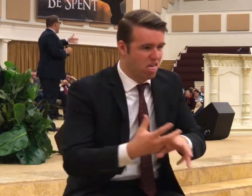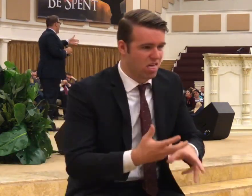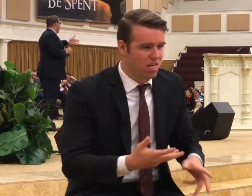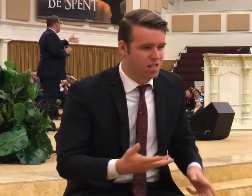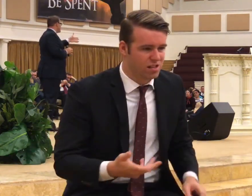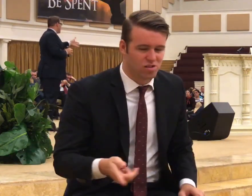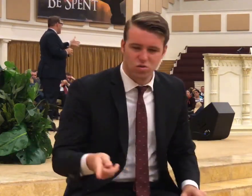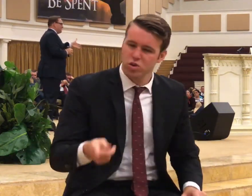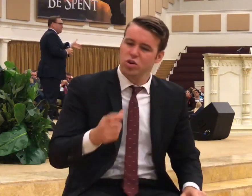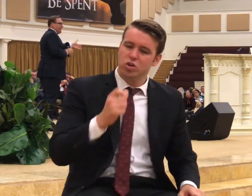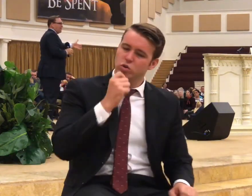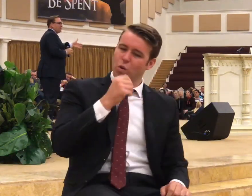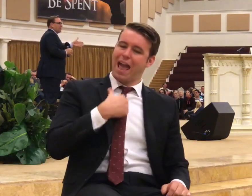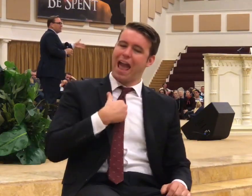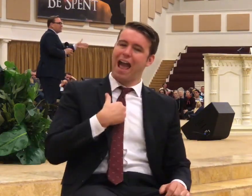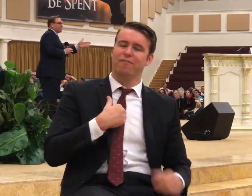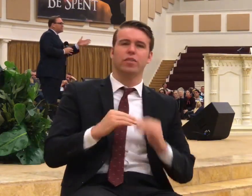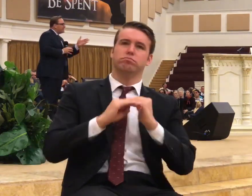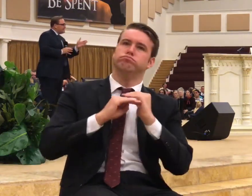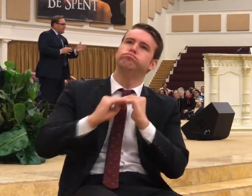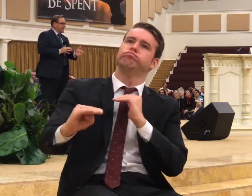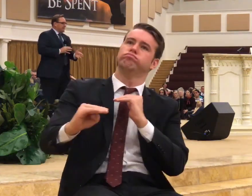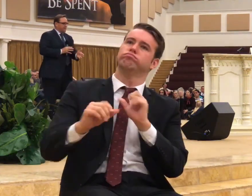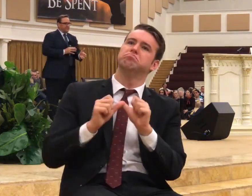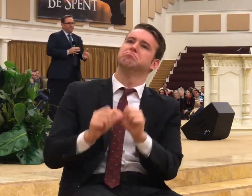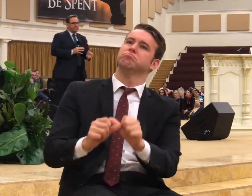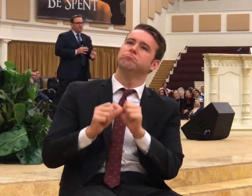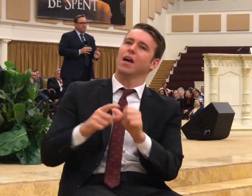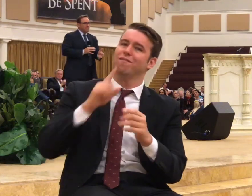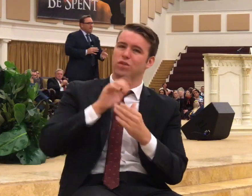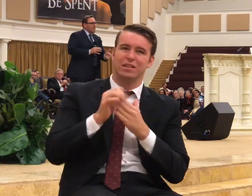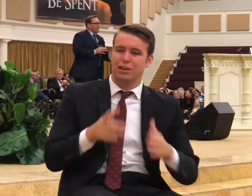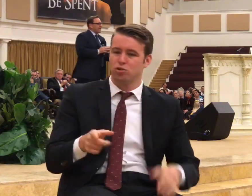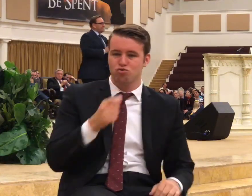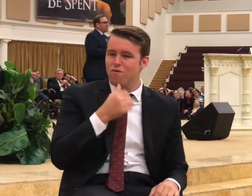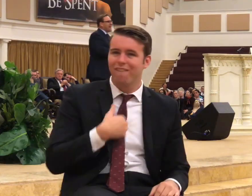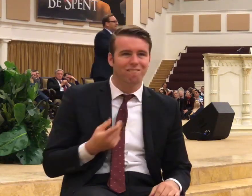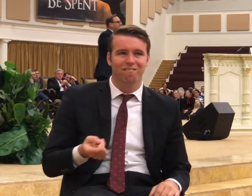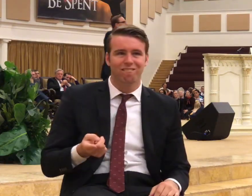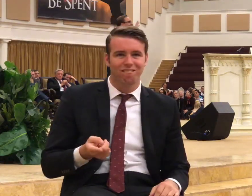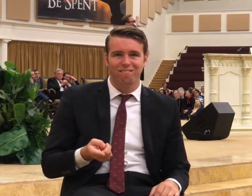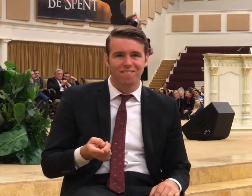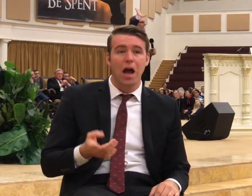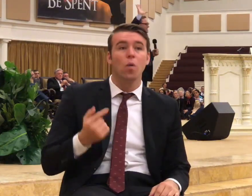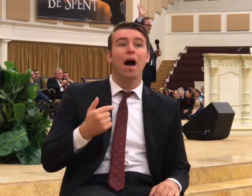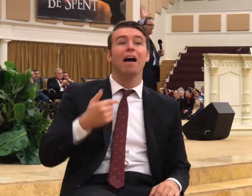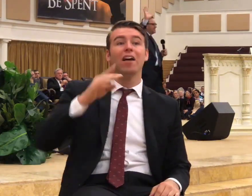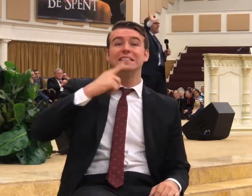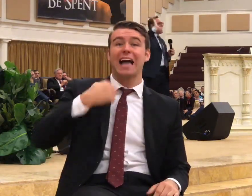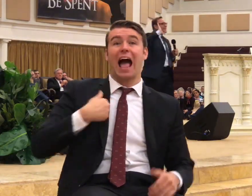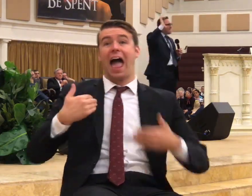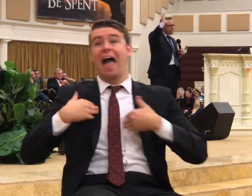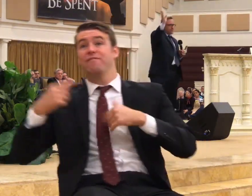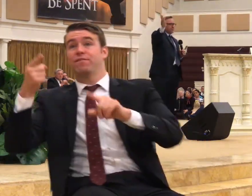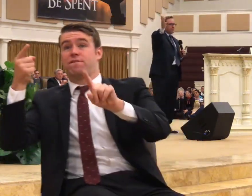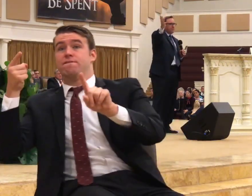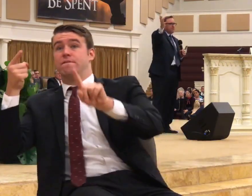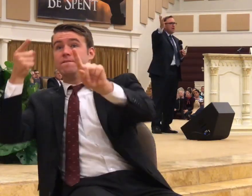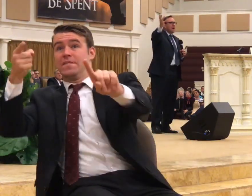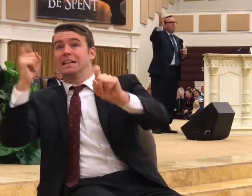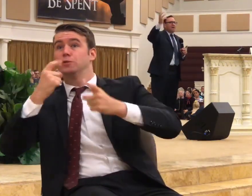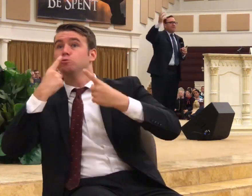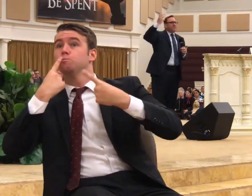you don't have the staying power for what it's going to take to be a leader. Because I've got a divine destiny that I got to get